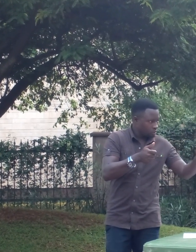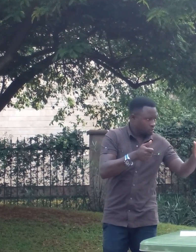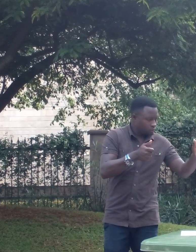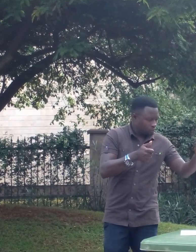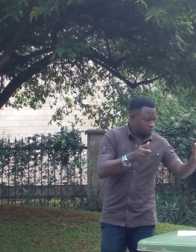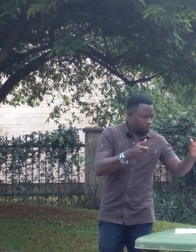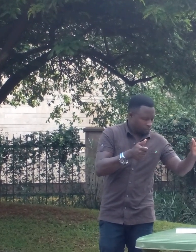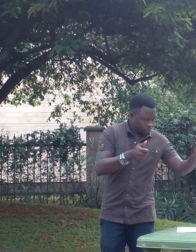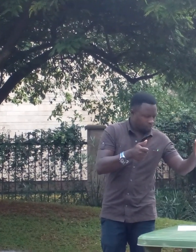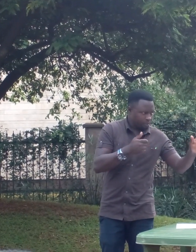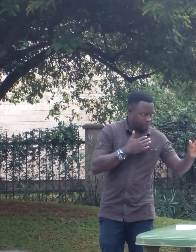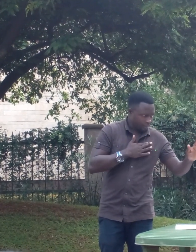Fidel is asking, sure.